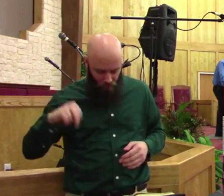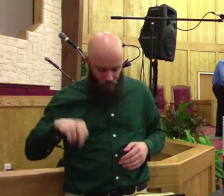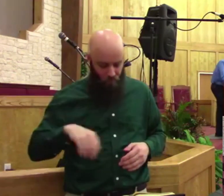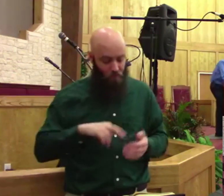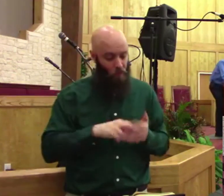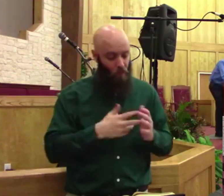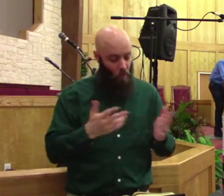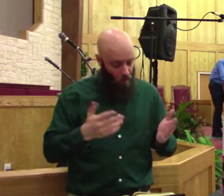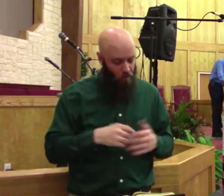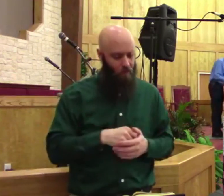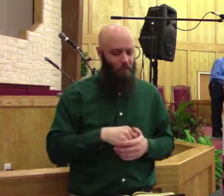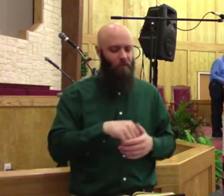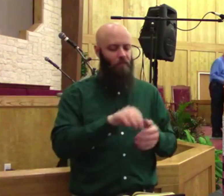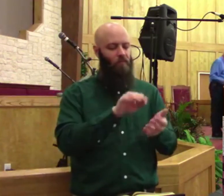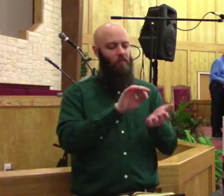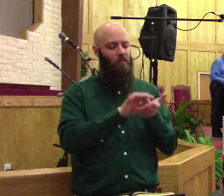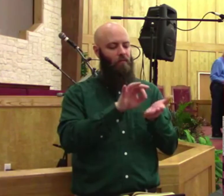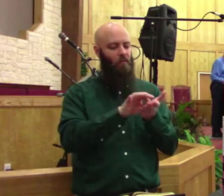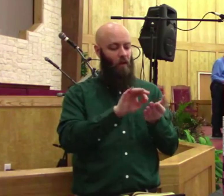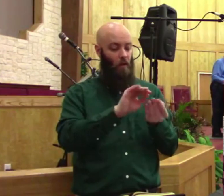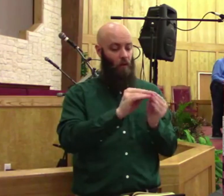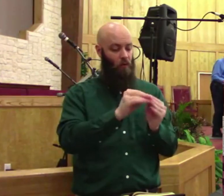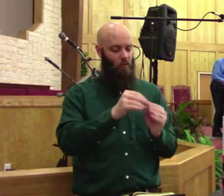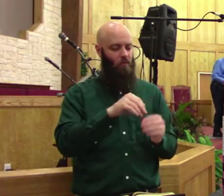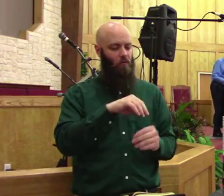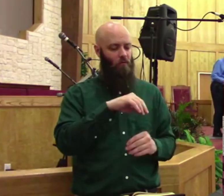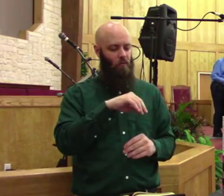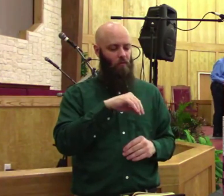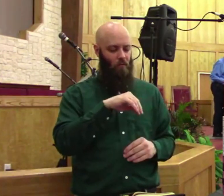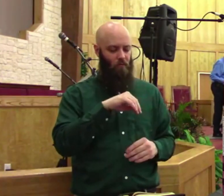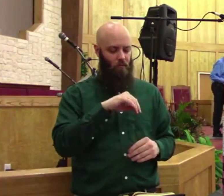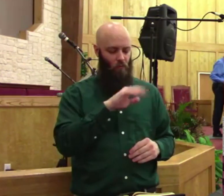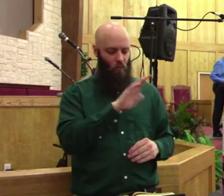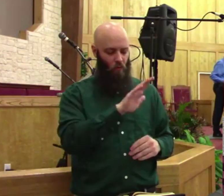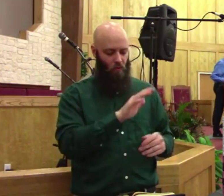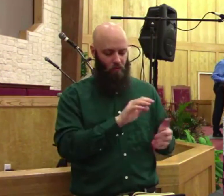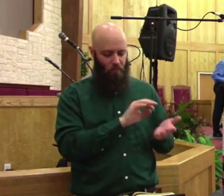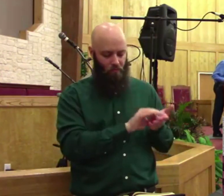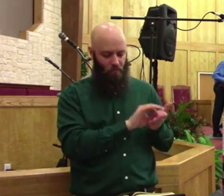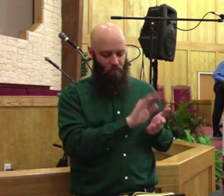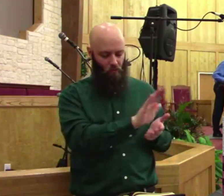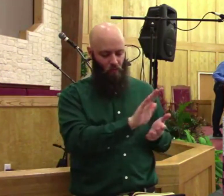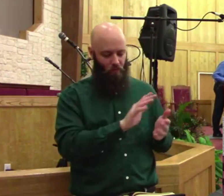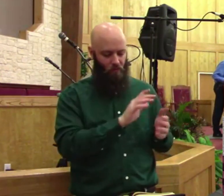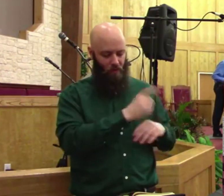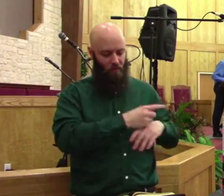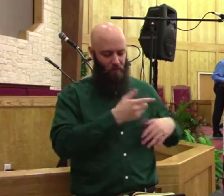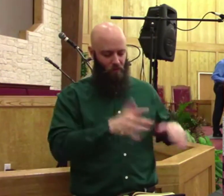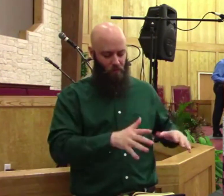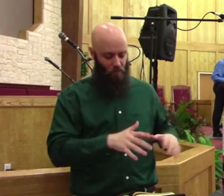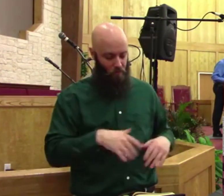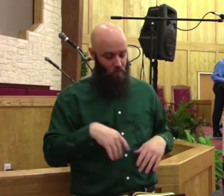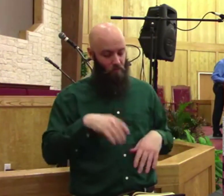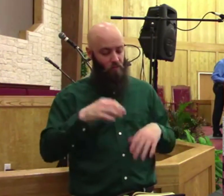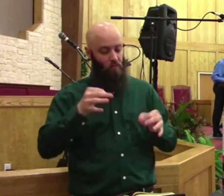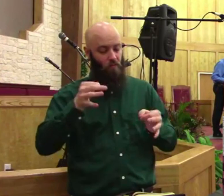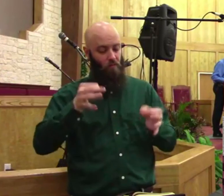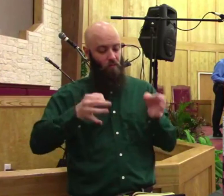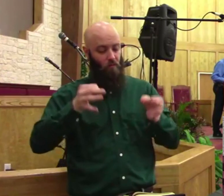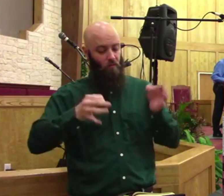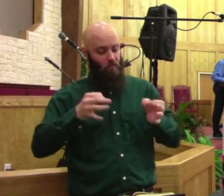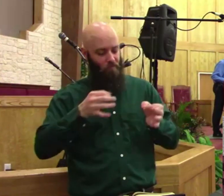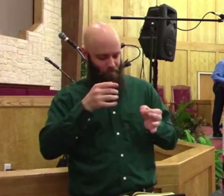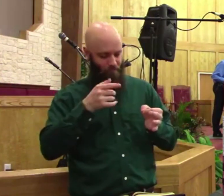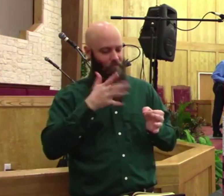numbered the days of your kingdom and brought it to an end. Tekel, you have been weighed in the balances and found wanting.